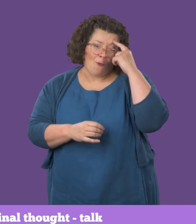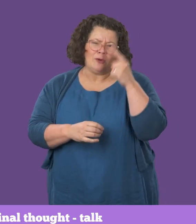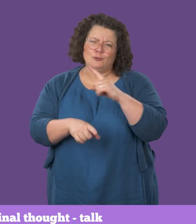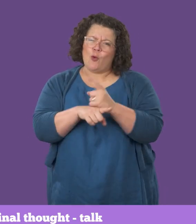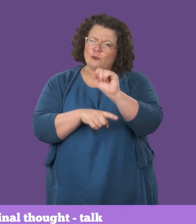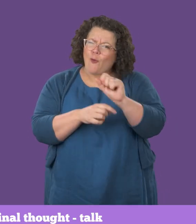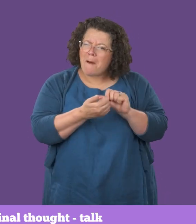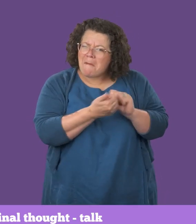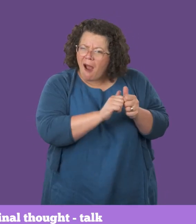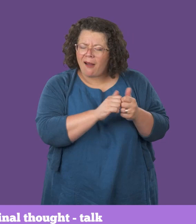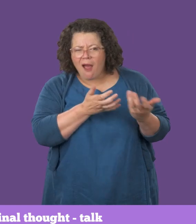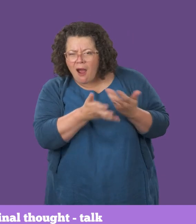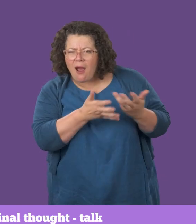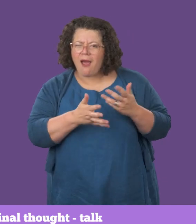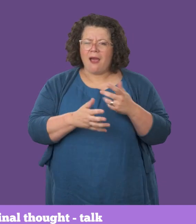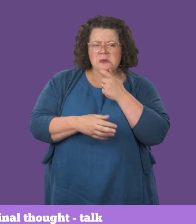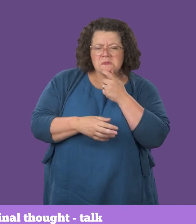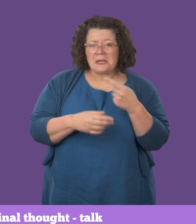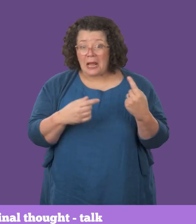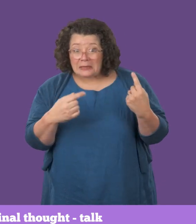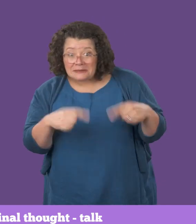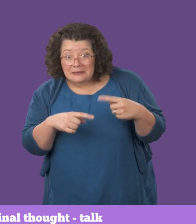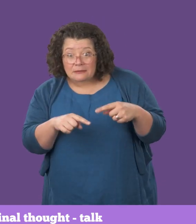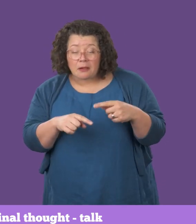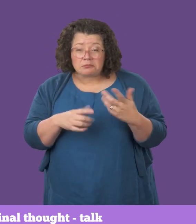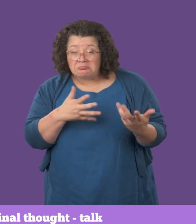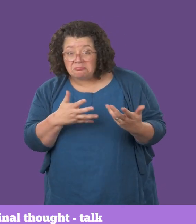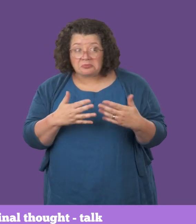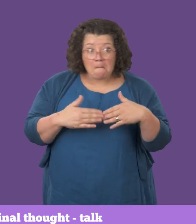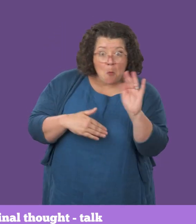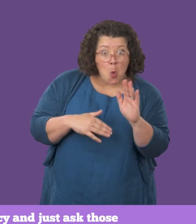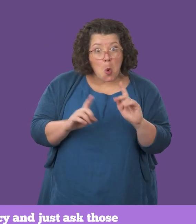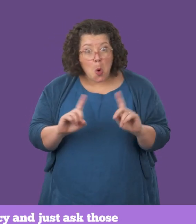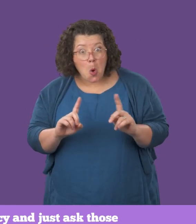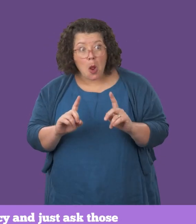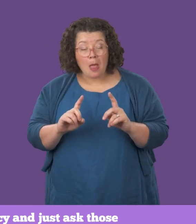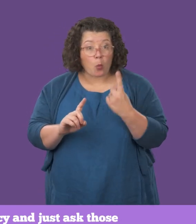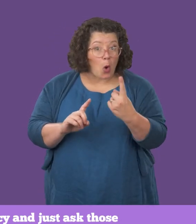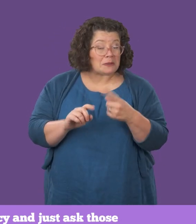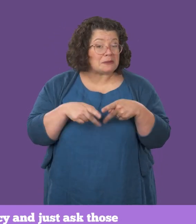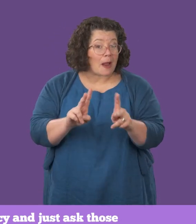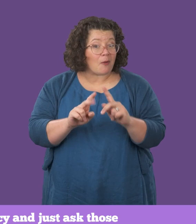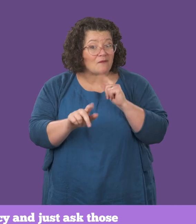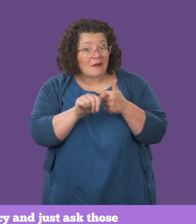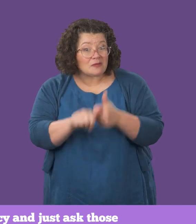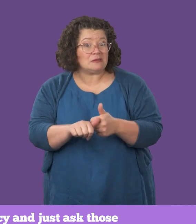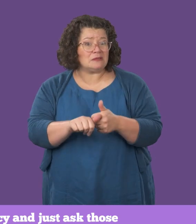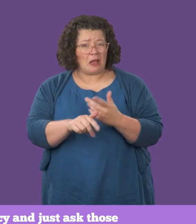final thought. Talk to your partner if they're entitled to more than one type of advocacy, and just ask